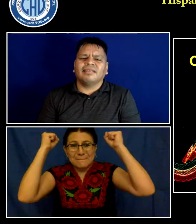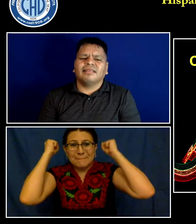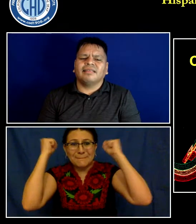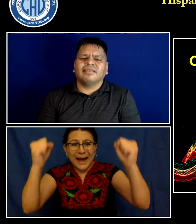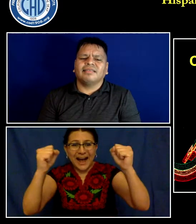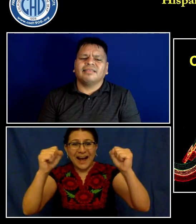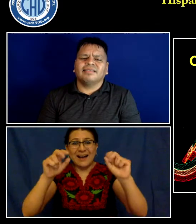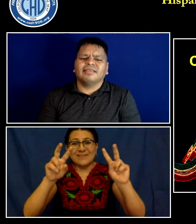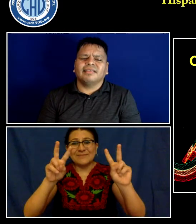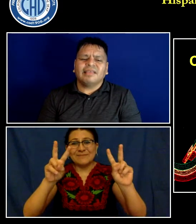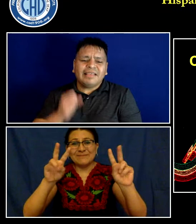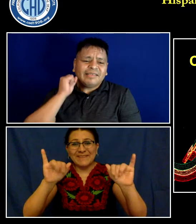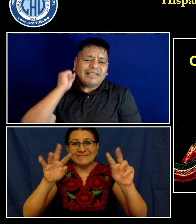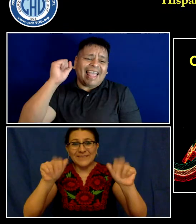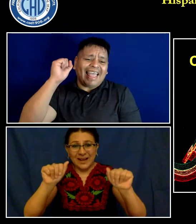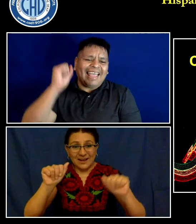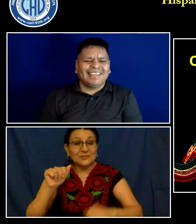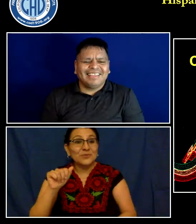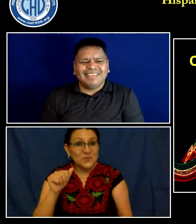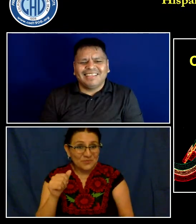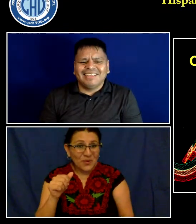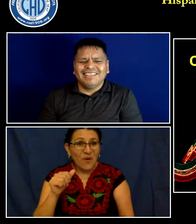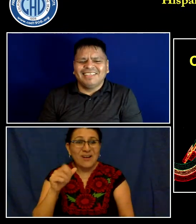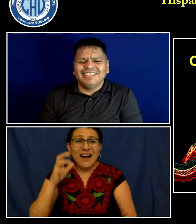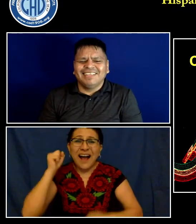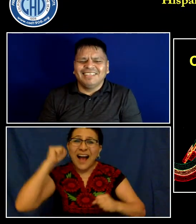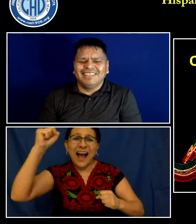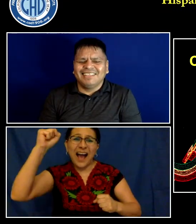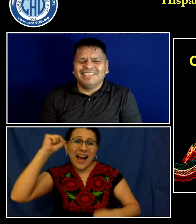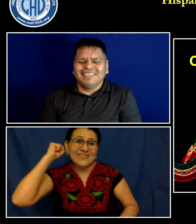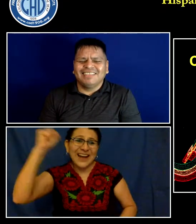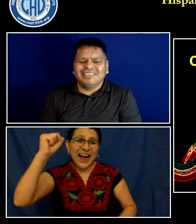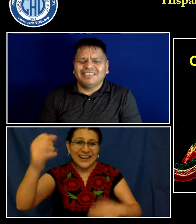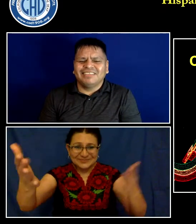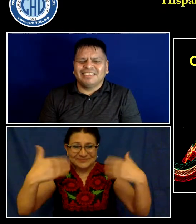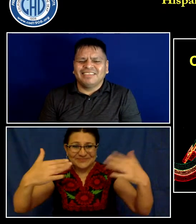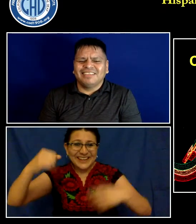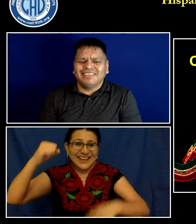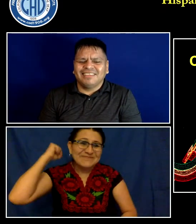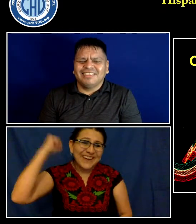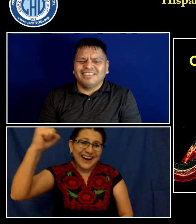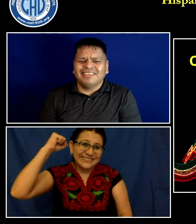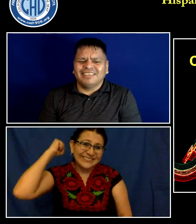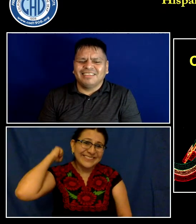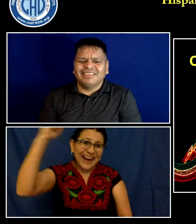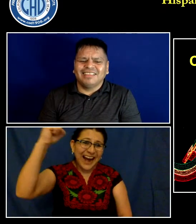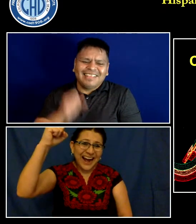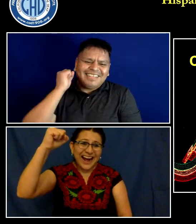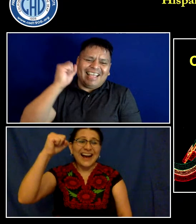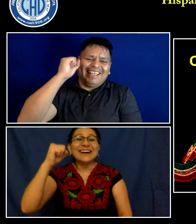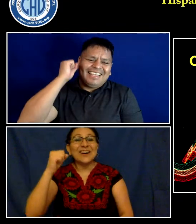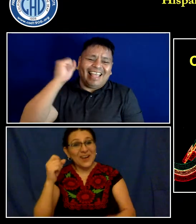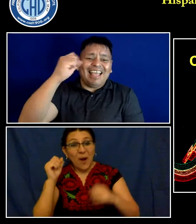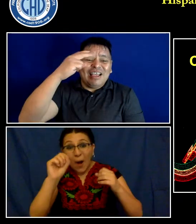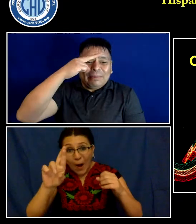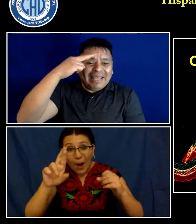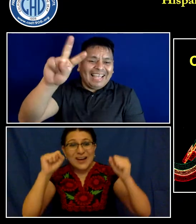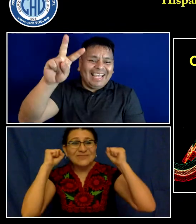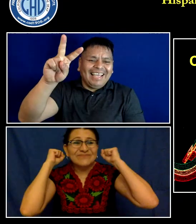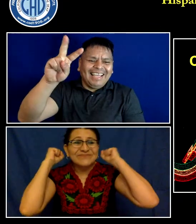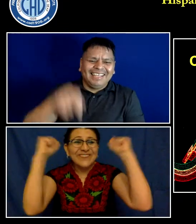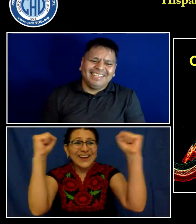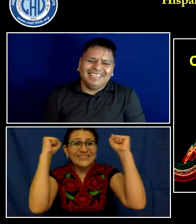wasn't your palms out; it was fist in the air, not palms out. It was "Viva." That's a sign for "Viva." It yeah, was just "Viva,